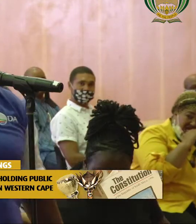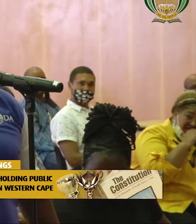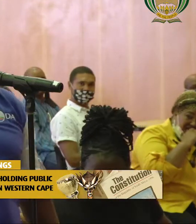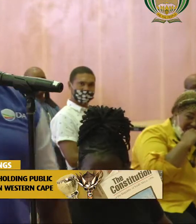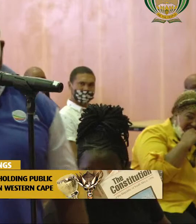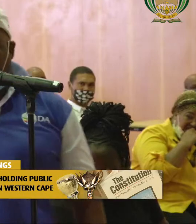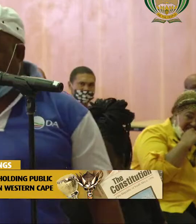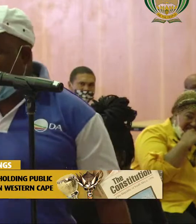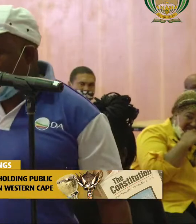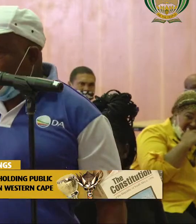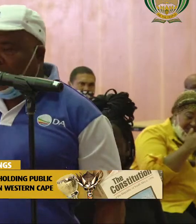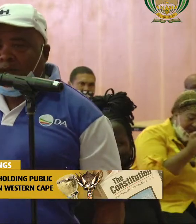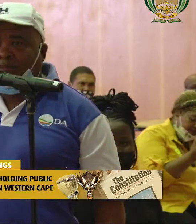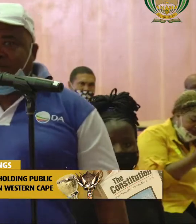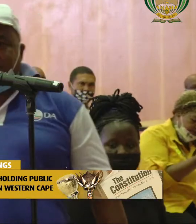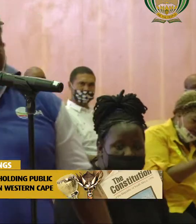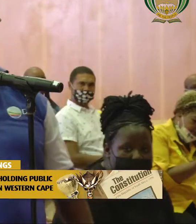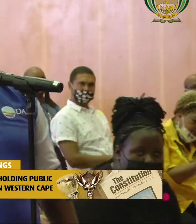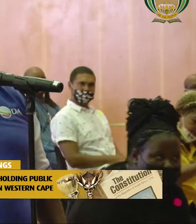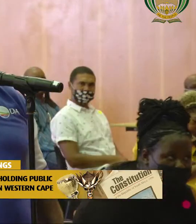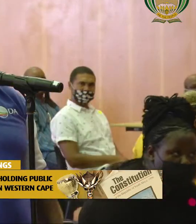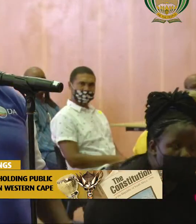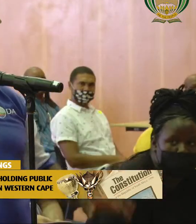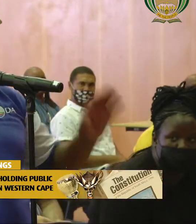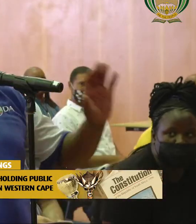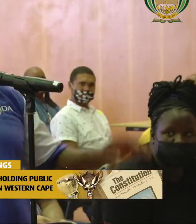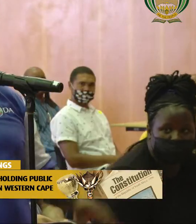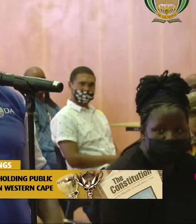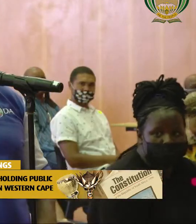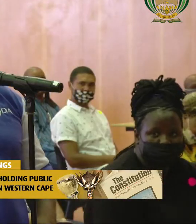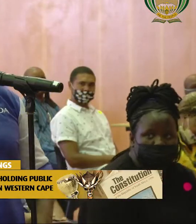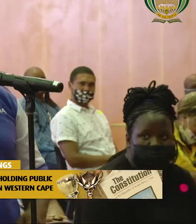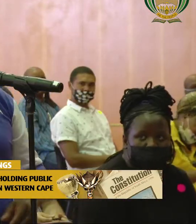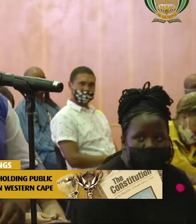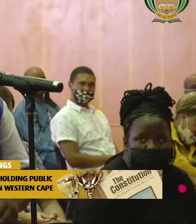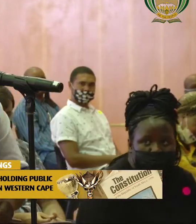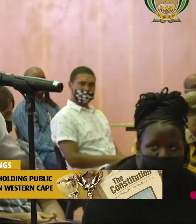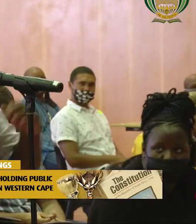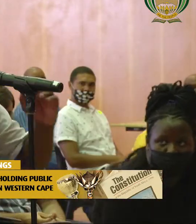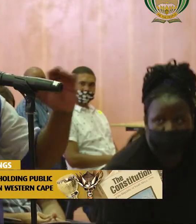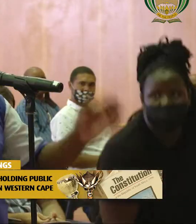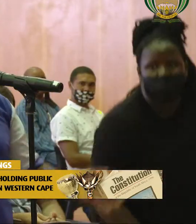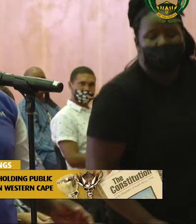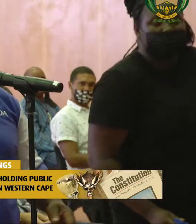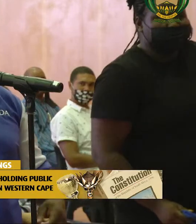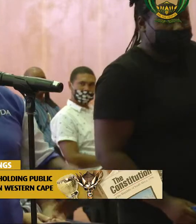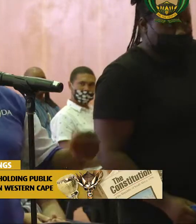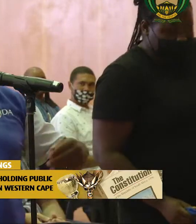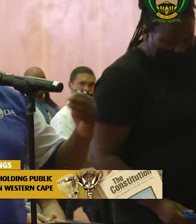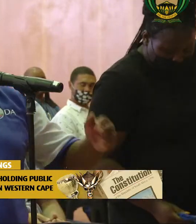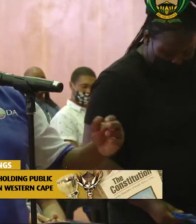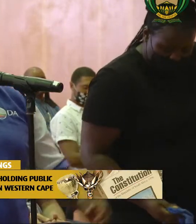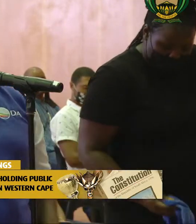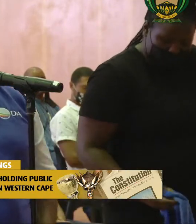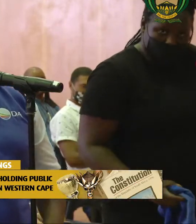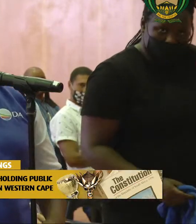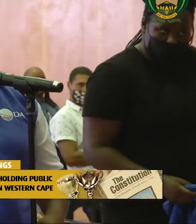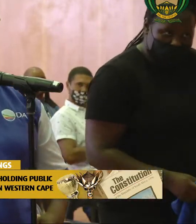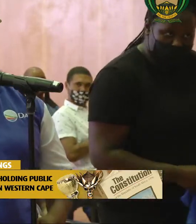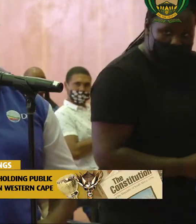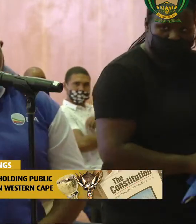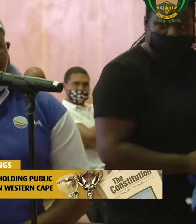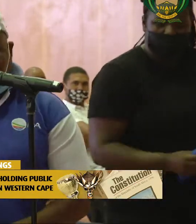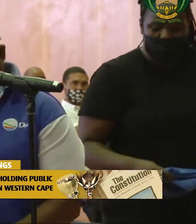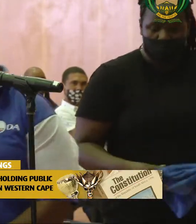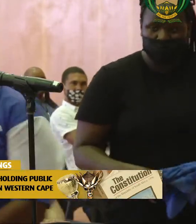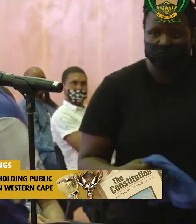fellow colleague will present the following one. There's a reason why we support, there's reasons what we must put in the bill.